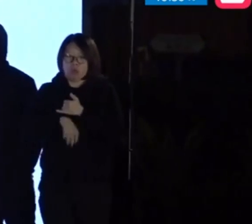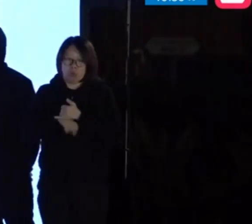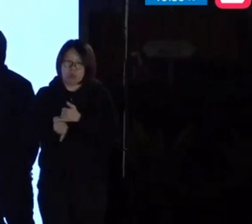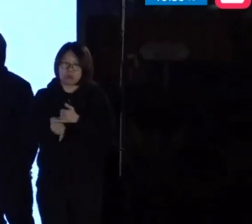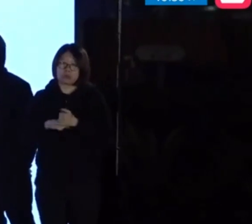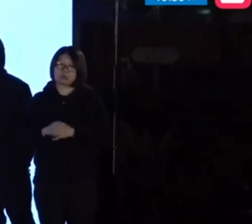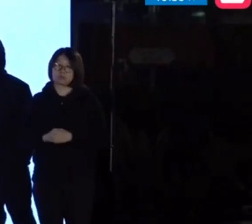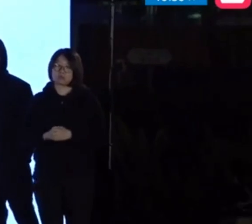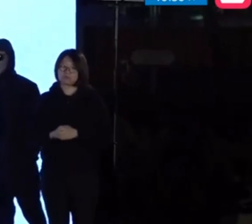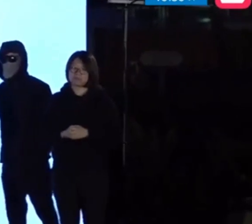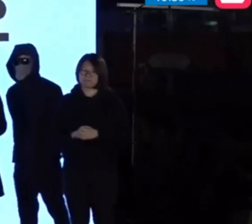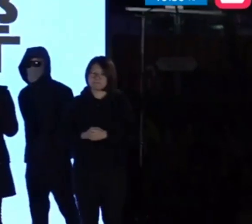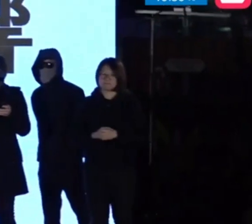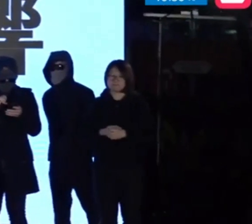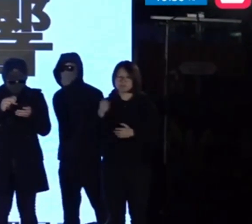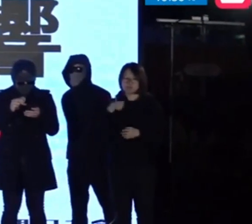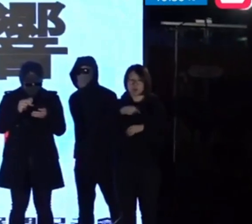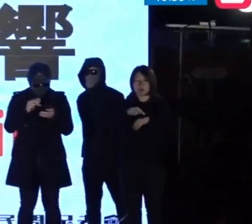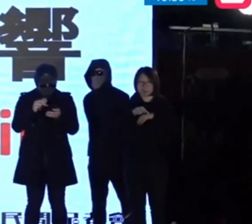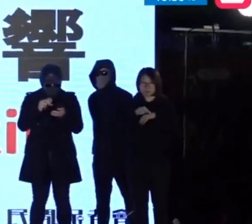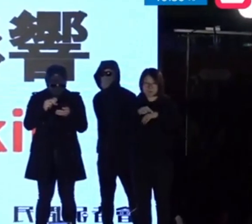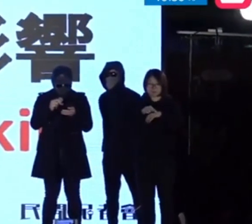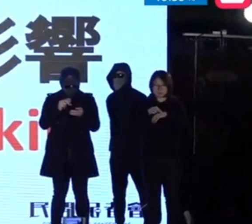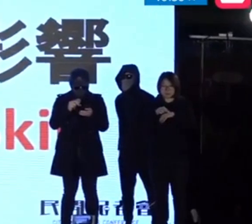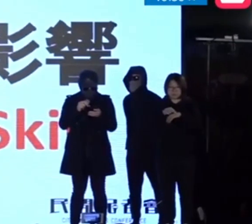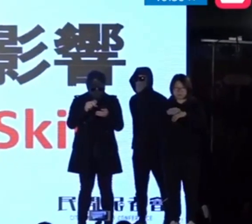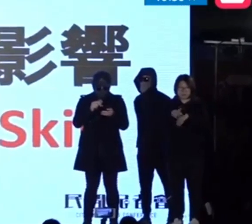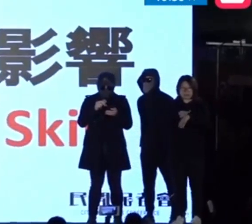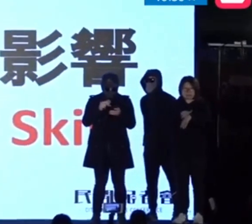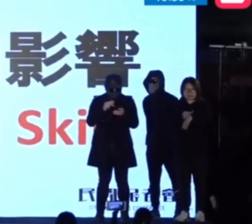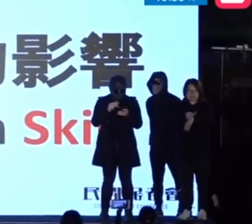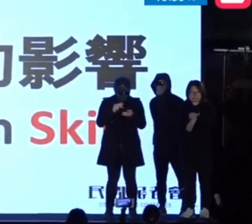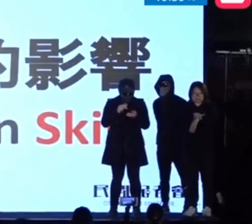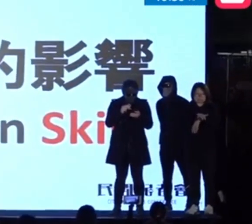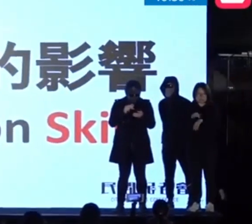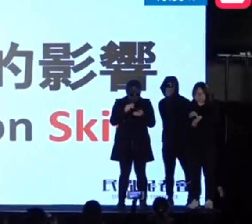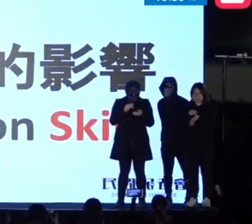respondents suffered skin reactions and permanent scars from tear gas exposure. Nearly